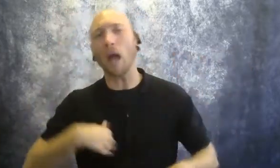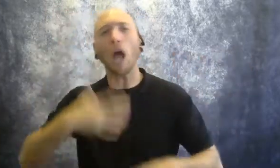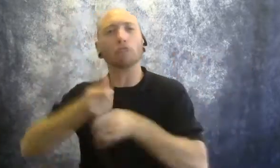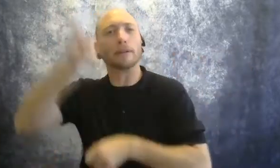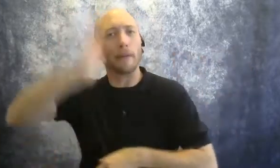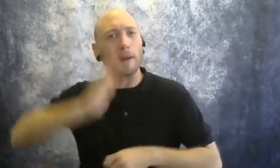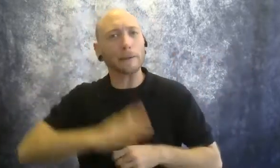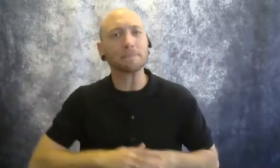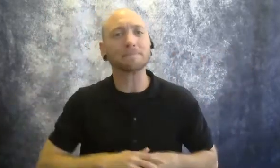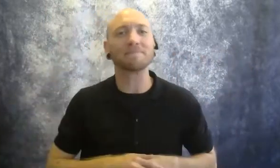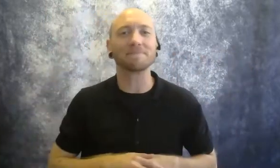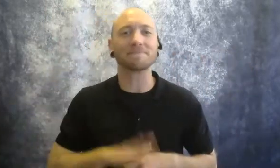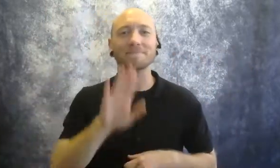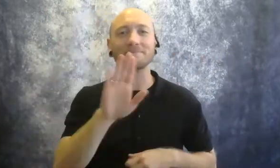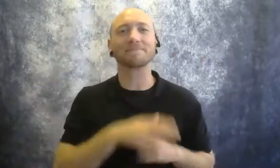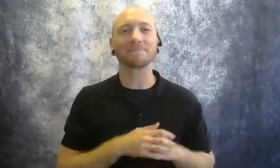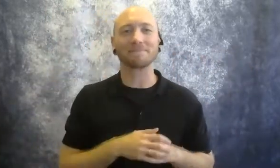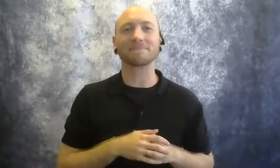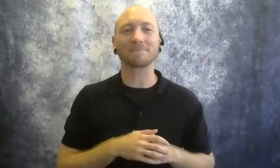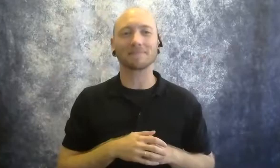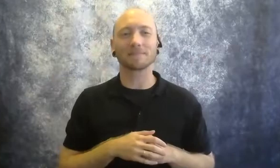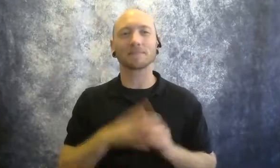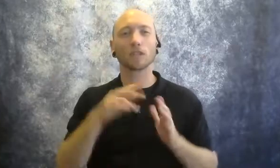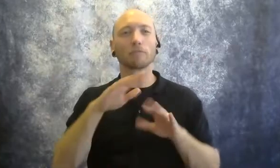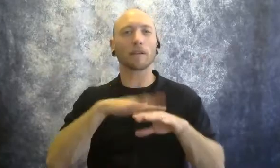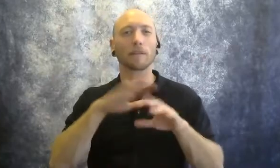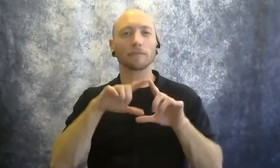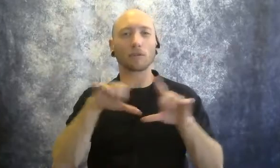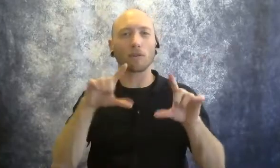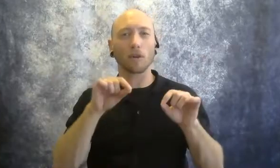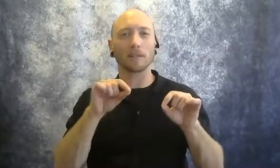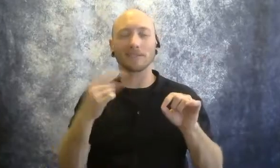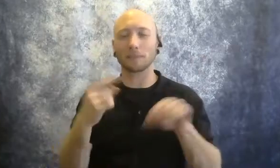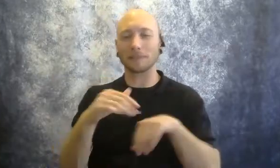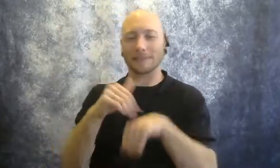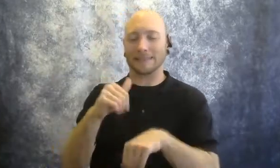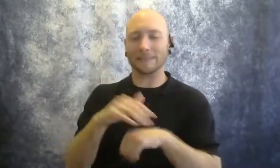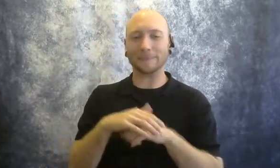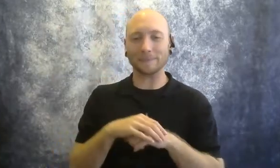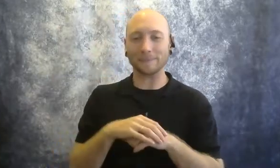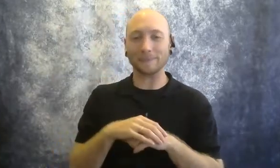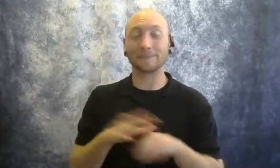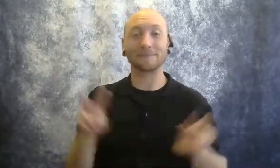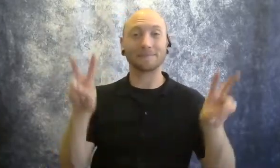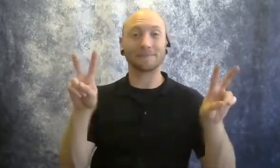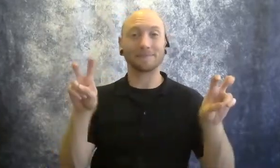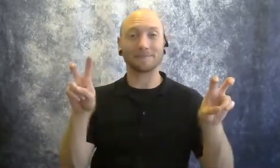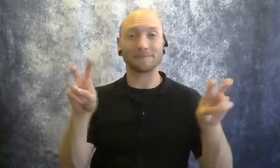I absolutely trust that. So here's a little thing. I got it on a card. Somebody sent it to me in the mail. It